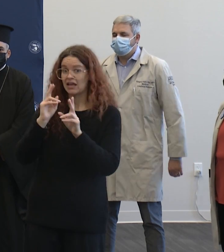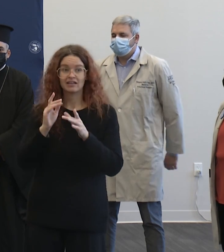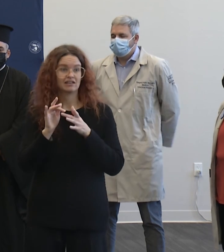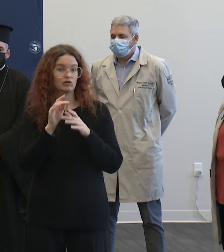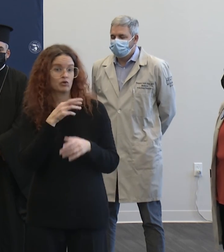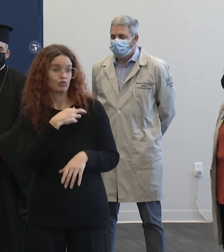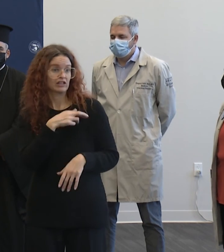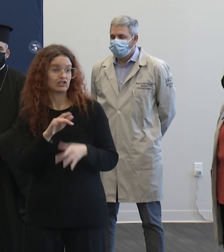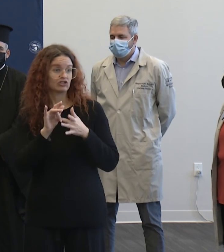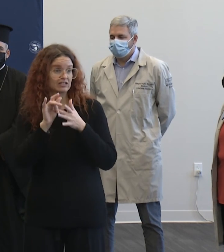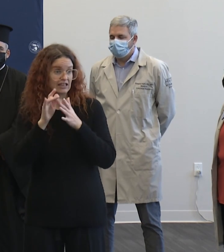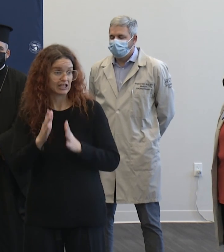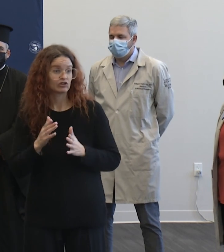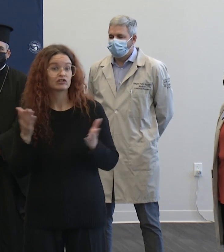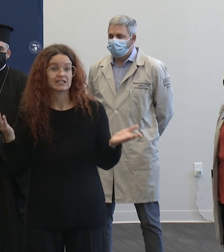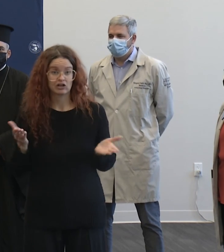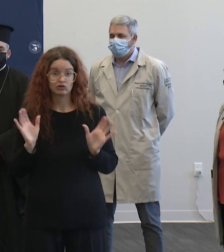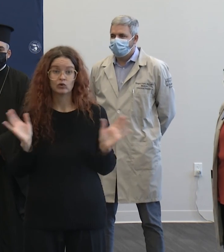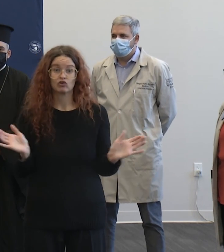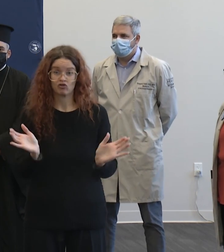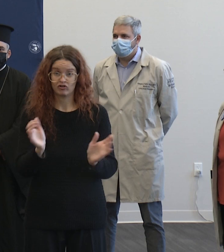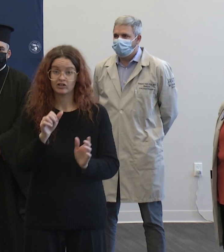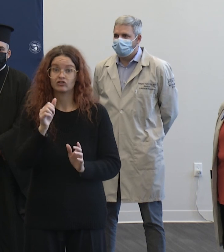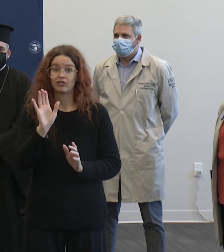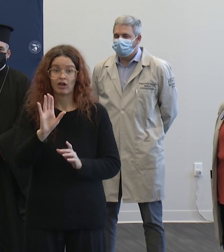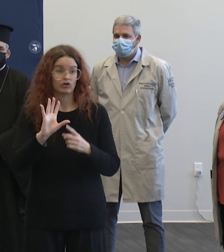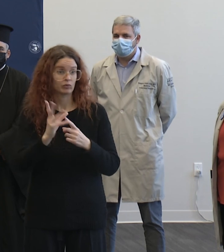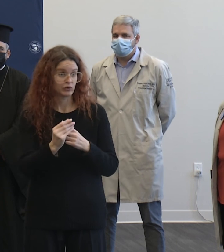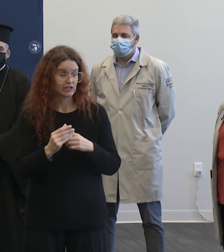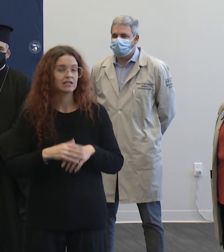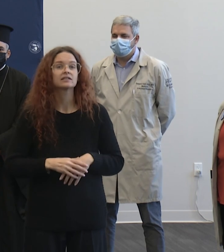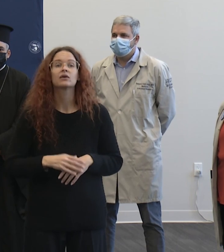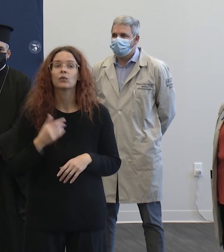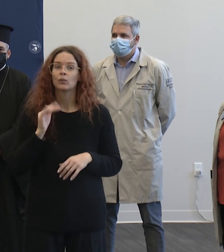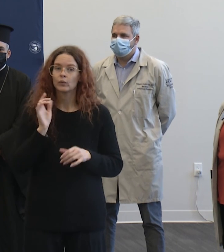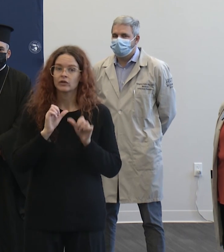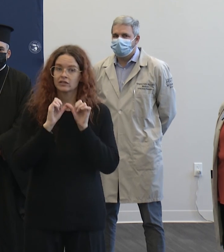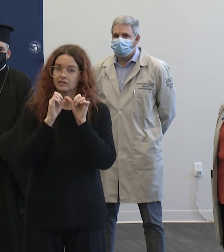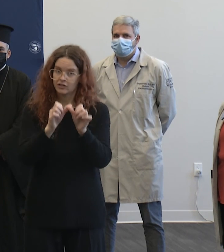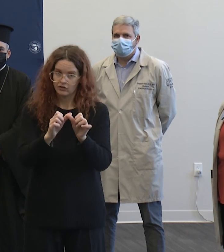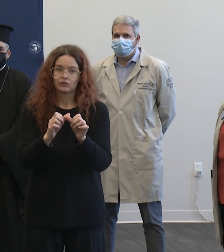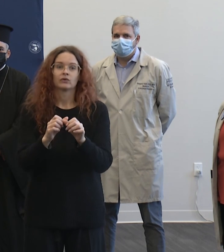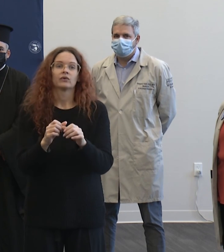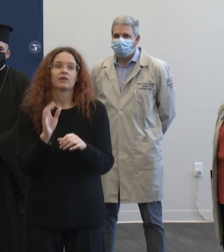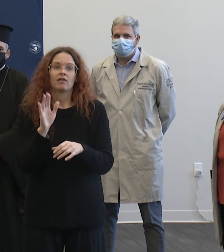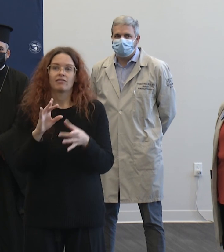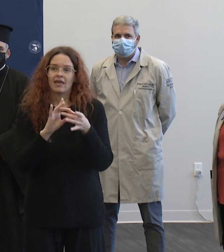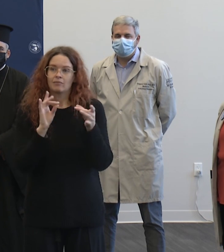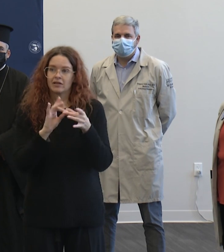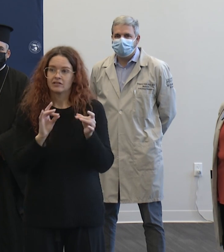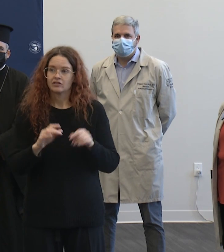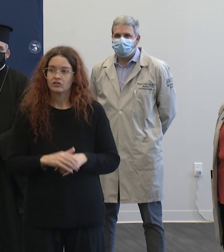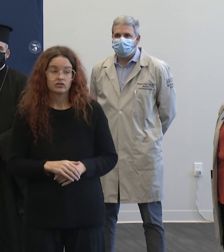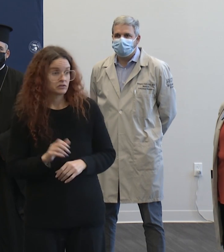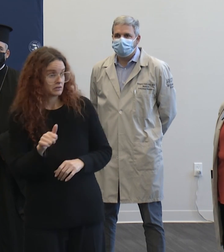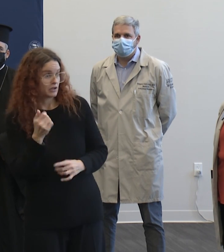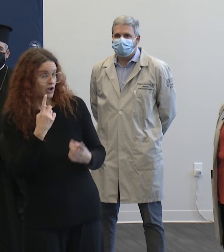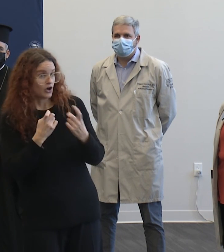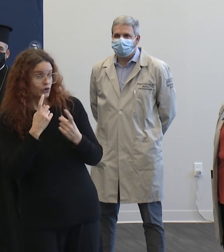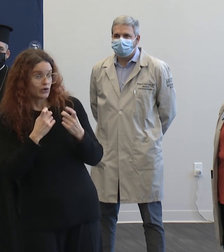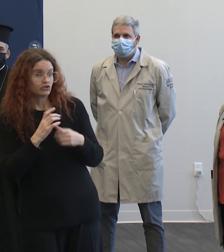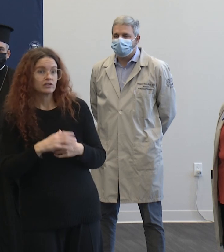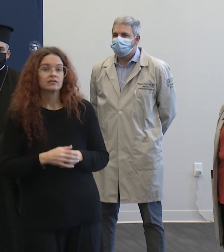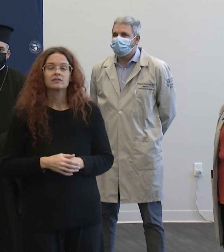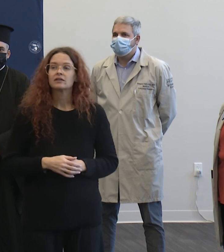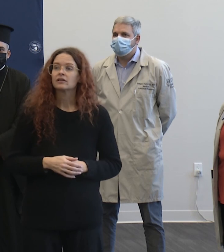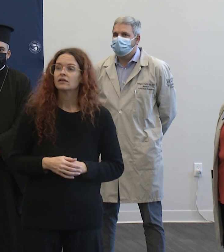leaders here today encouraging people to be vaccinated. We're going to continue to deliver that message in every way that we can. All right, anything else?